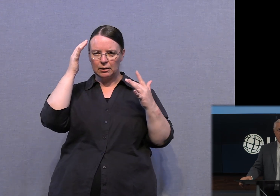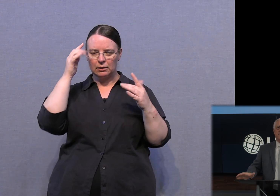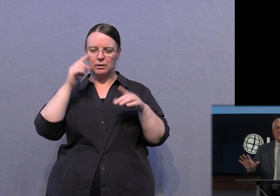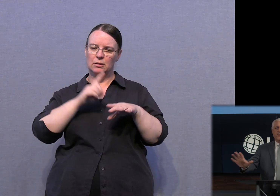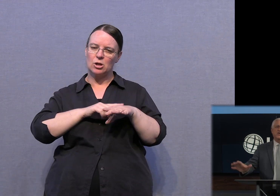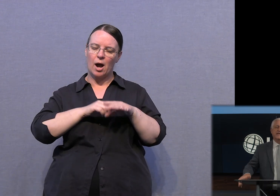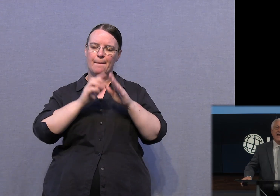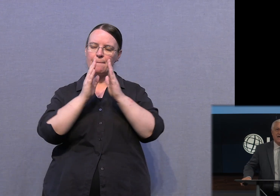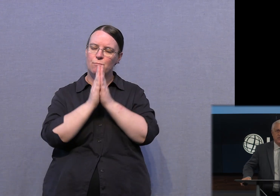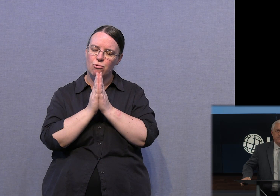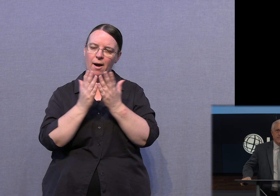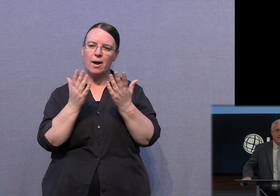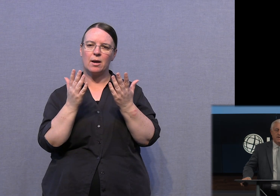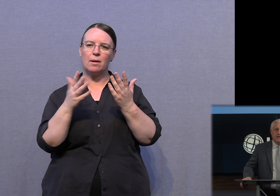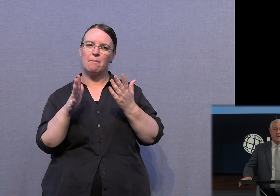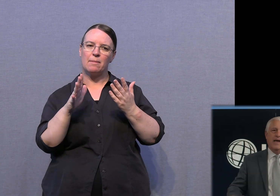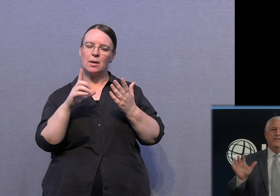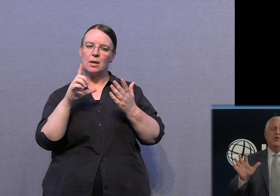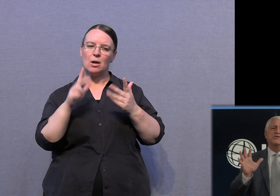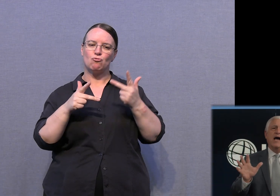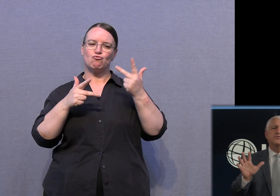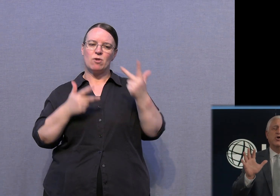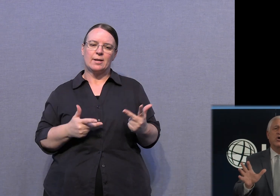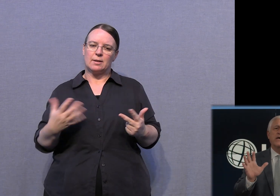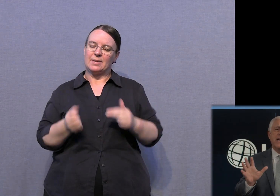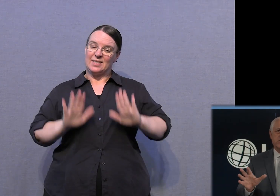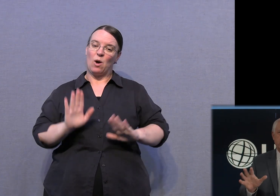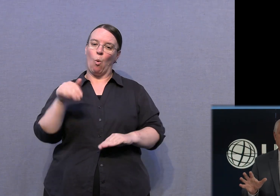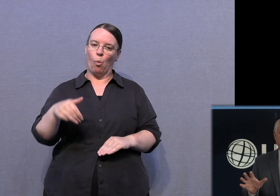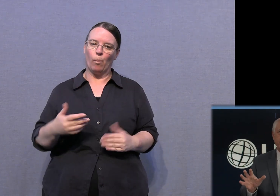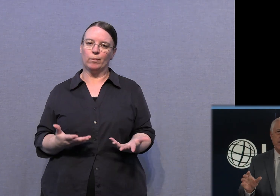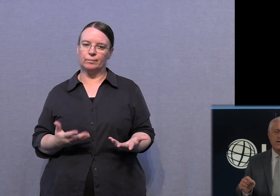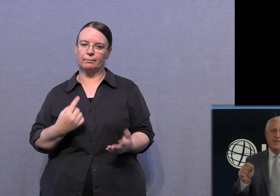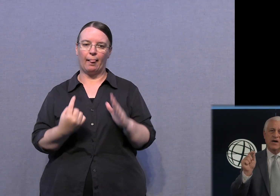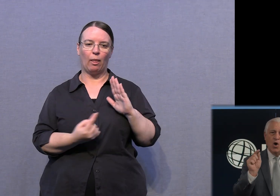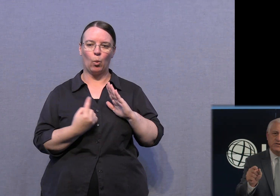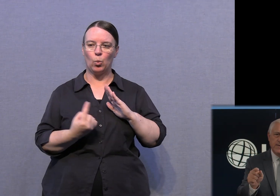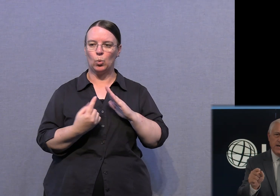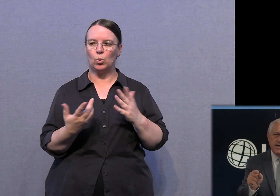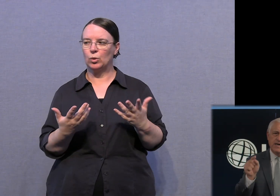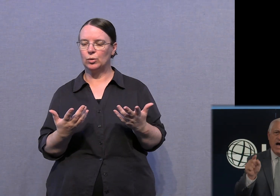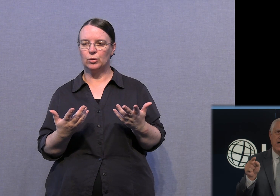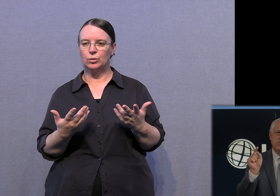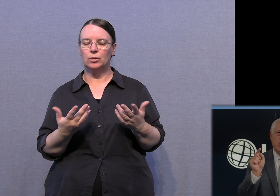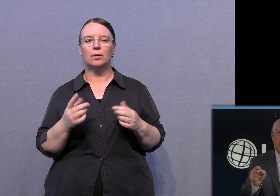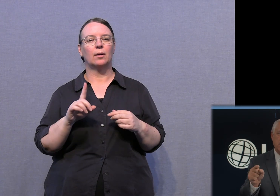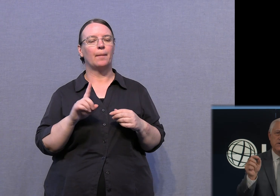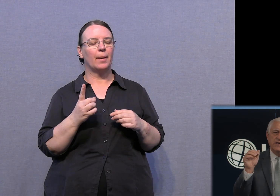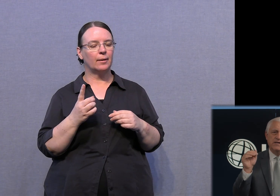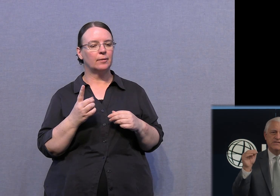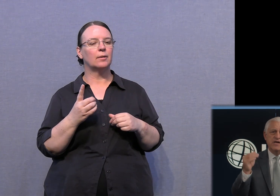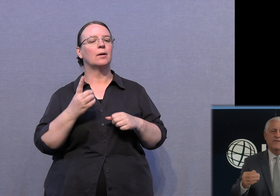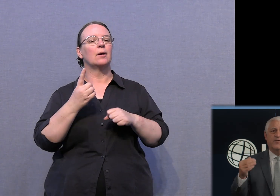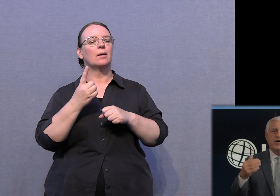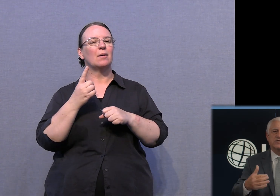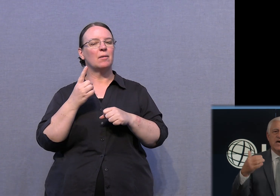of forced inaction. And those times are good and necessary. But ultimately, God's will